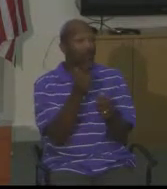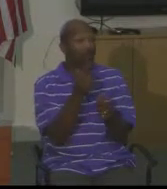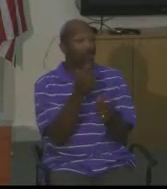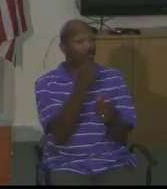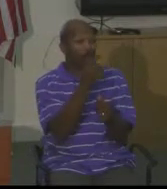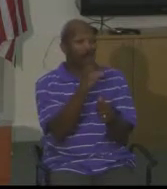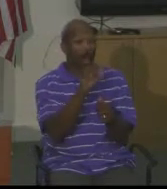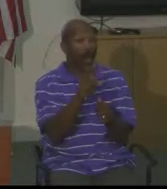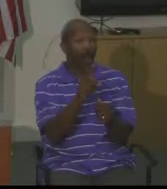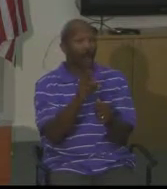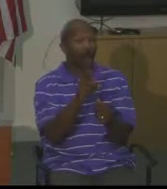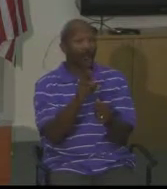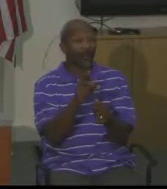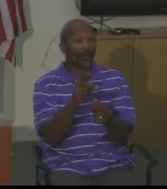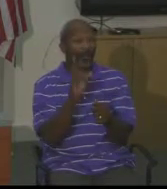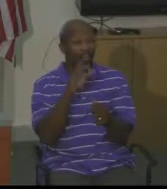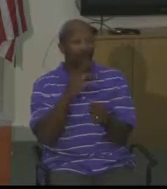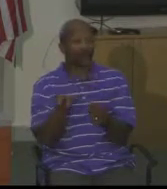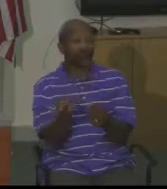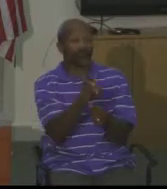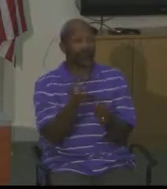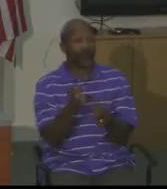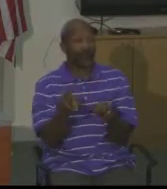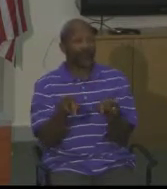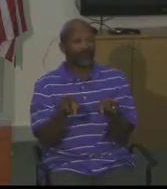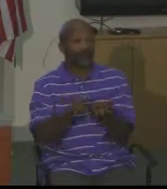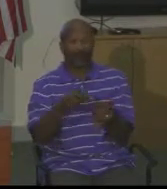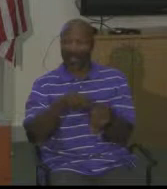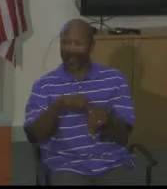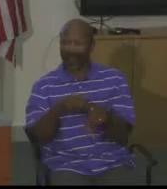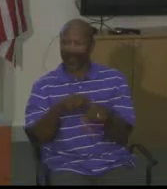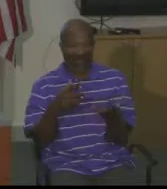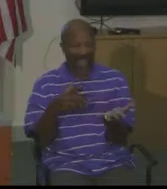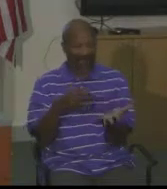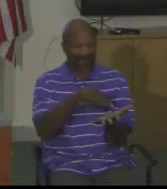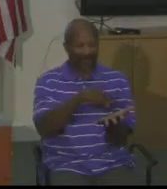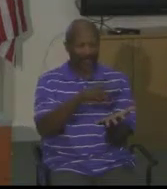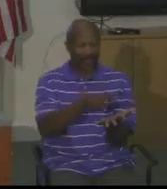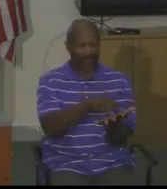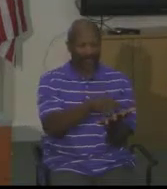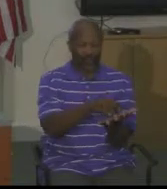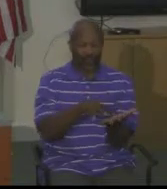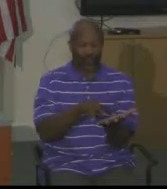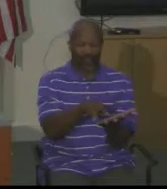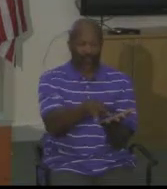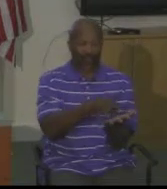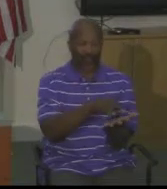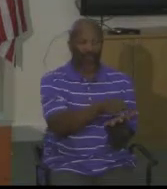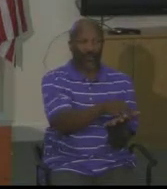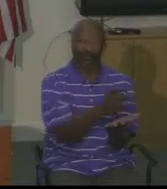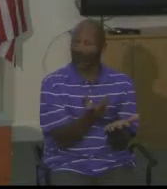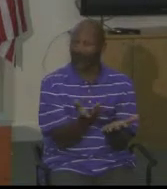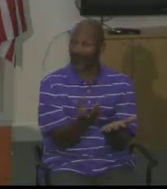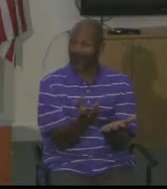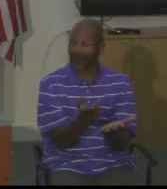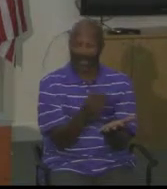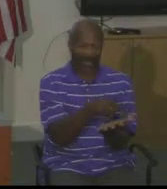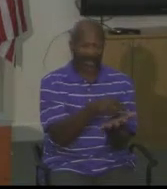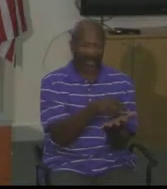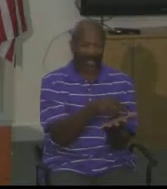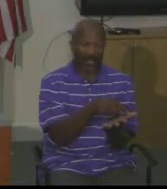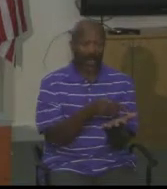one card can actually transmit data at the same time. So each card actually has to request, I need to use the